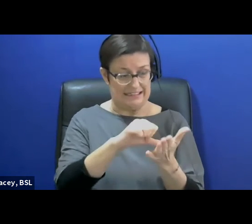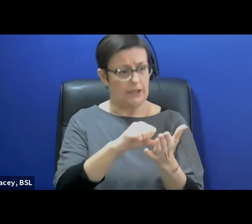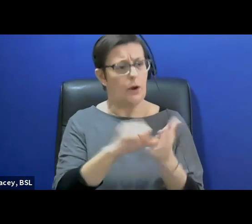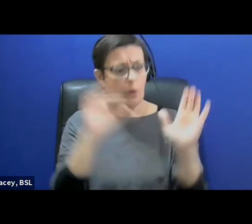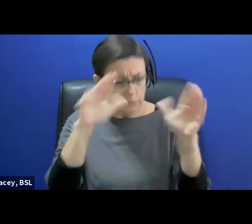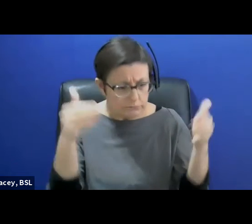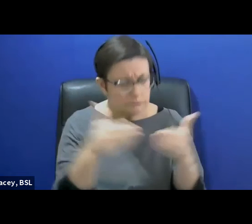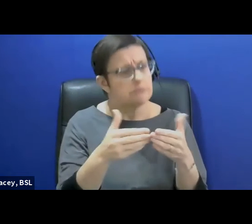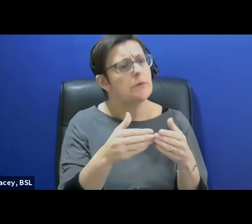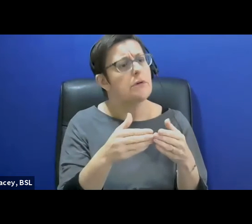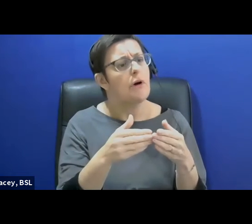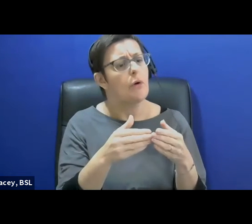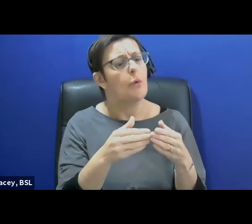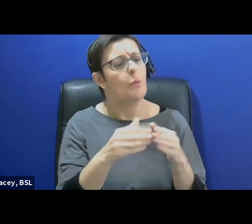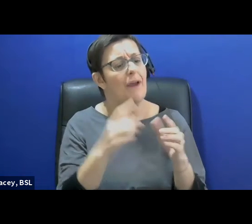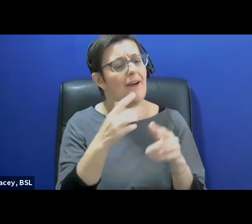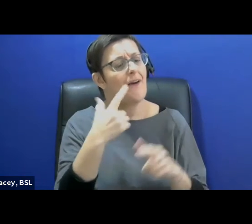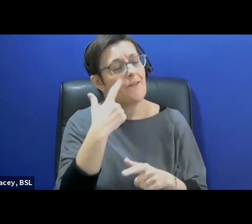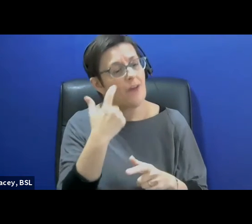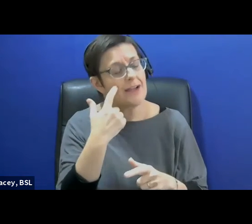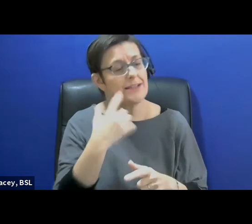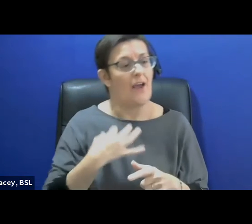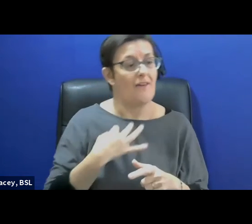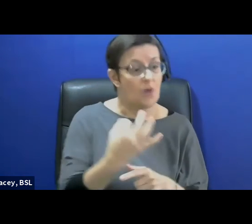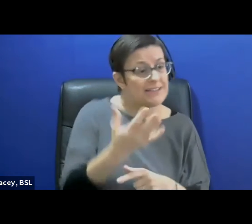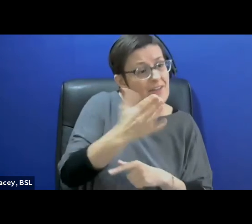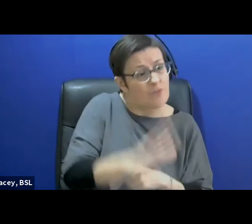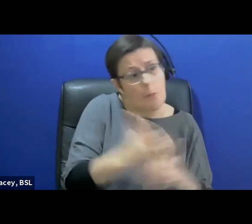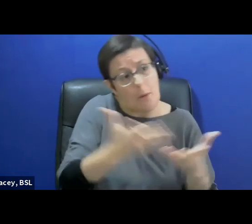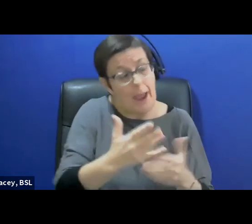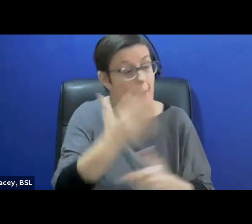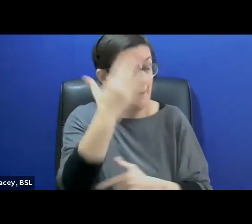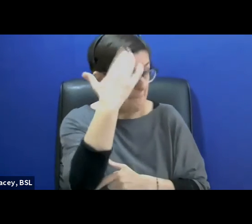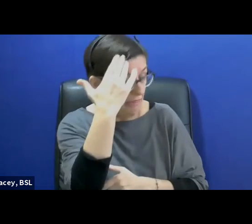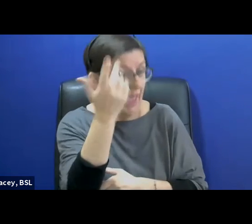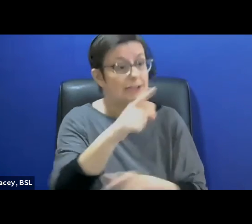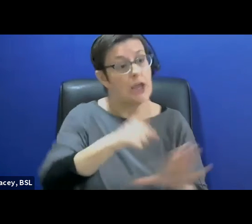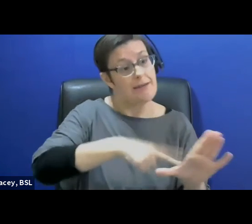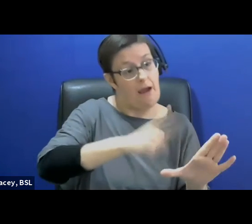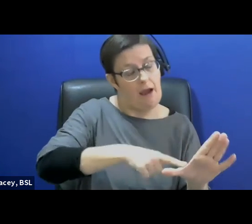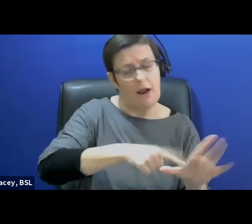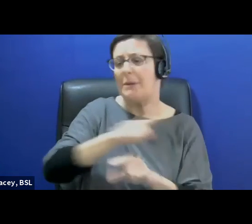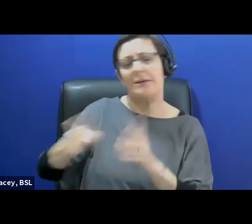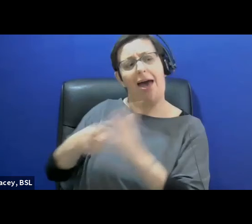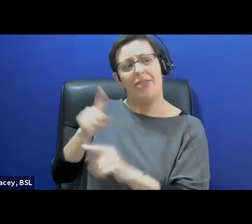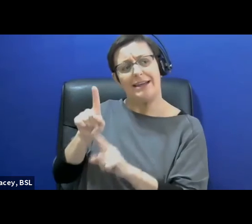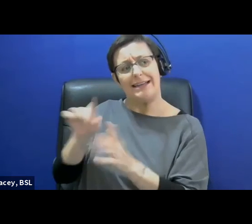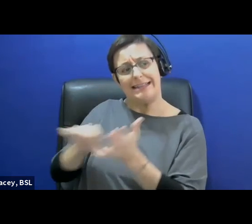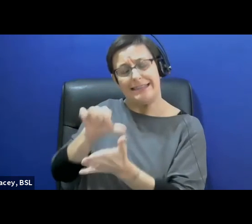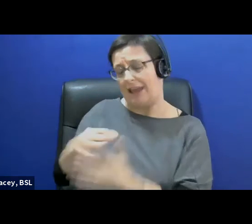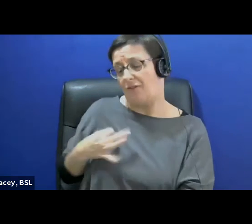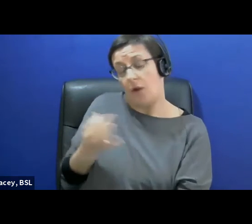the volunteers from the mothers and then the youth, but in Banjarmasin we ask the volunteers from